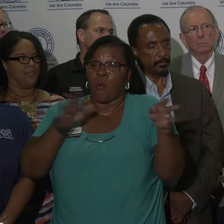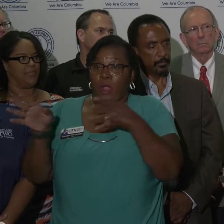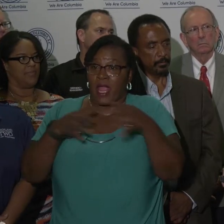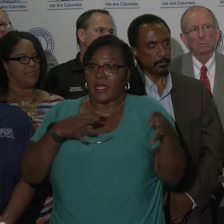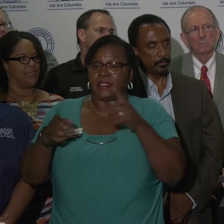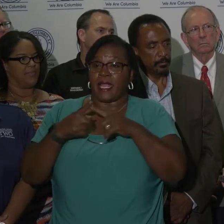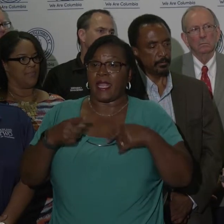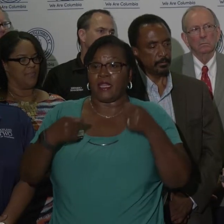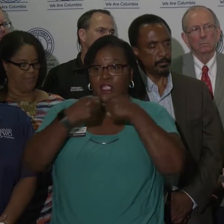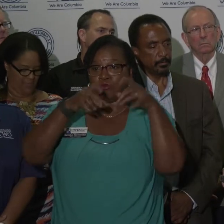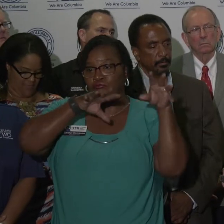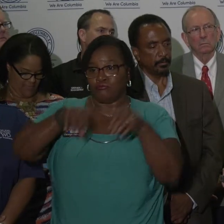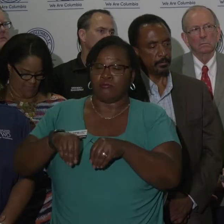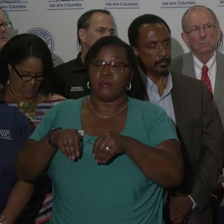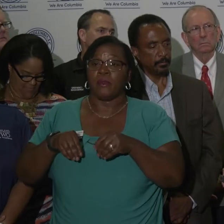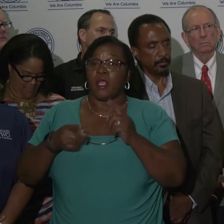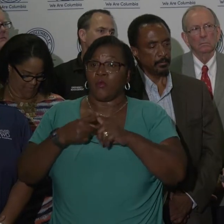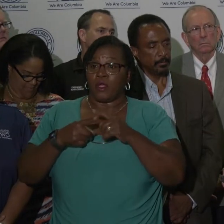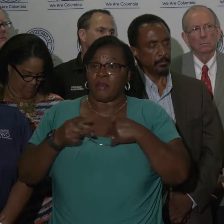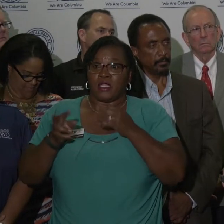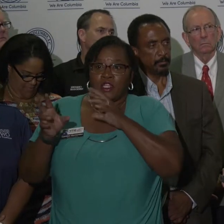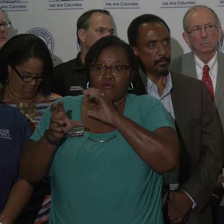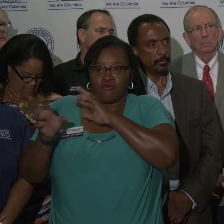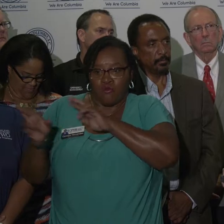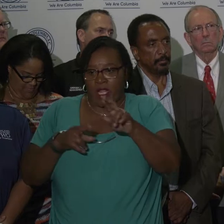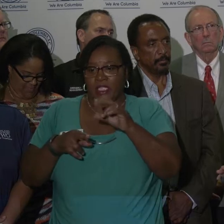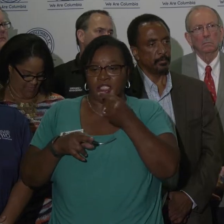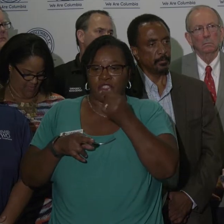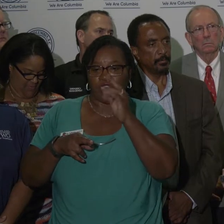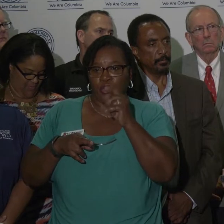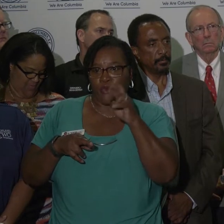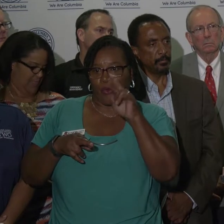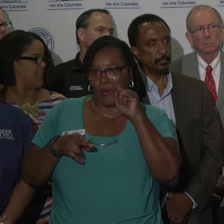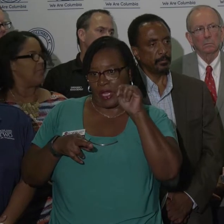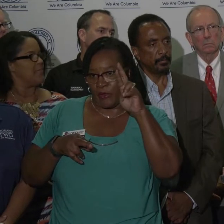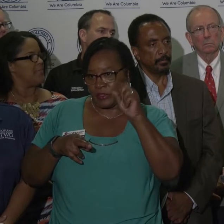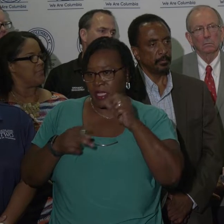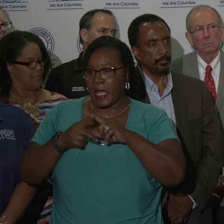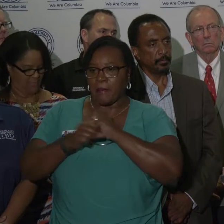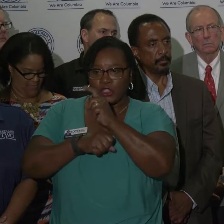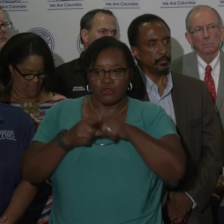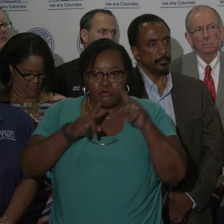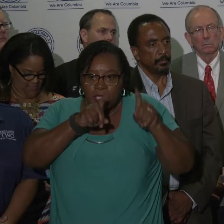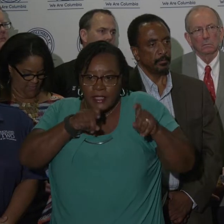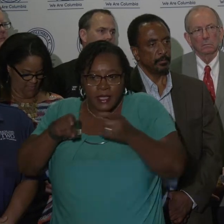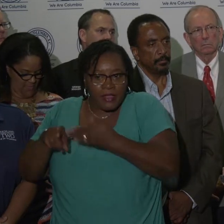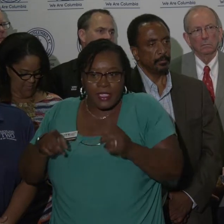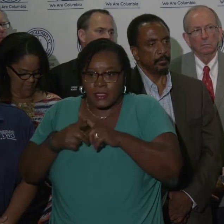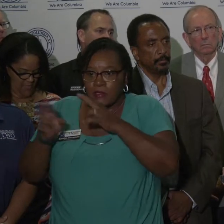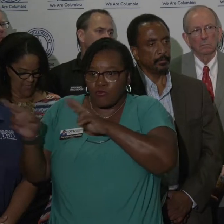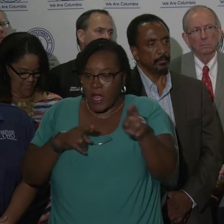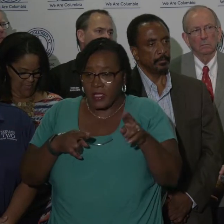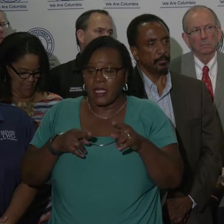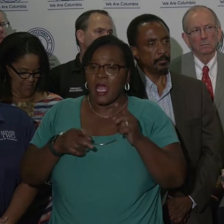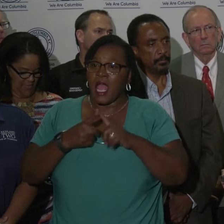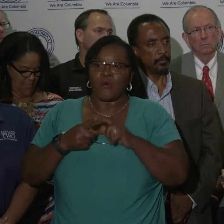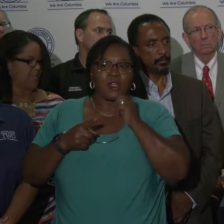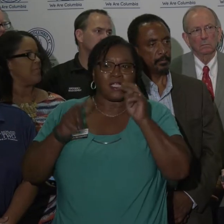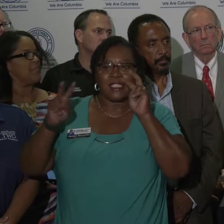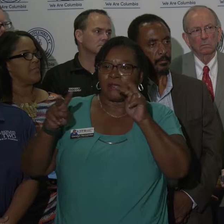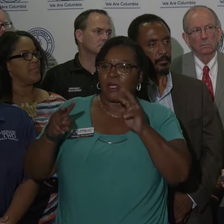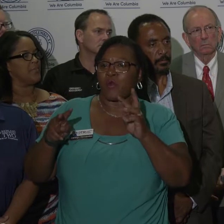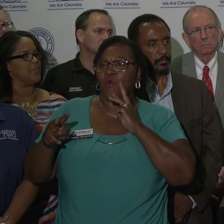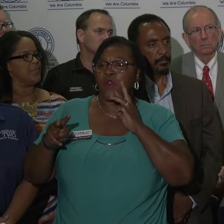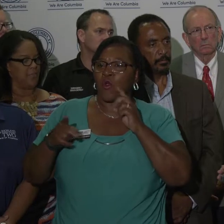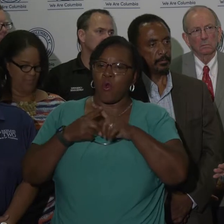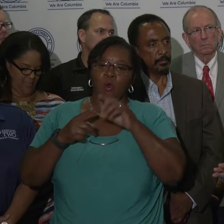potential power outages. We've been pre-positioning generators and testing, making sure everything's ready to go. We don't anticipate any water